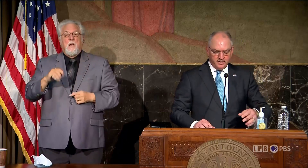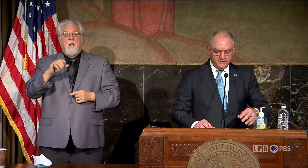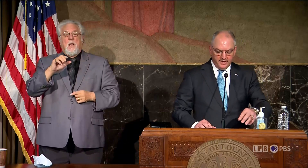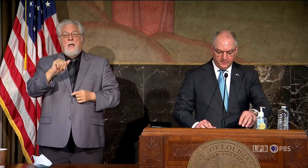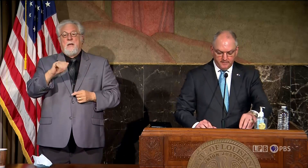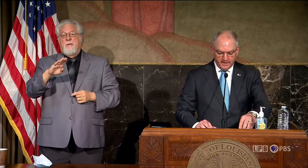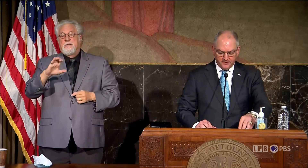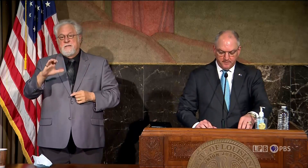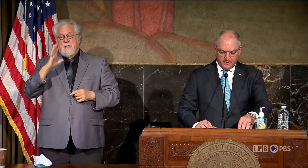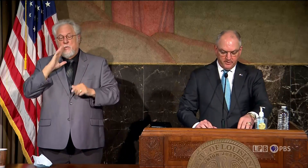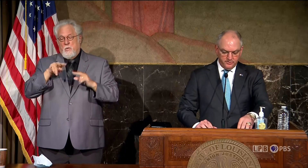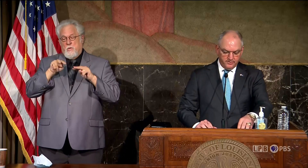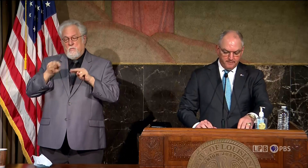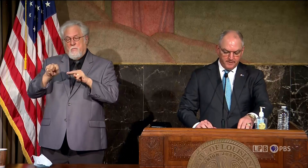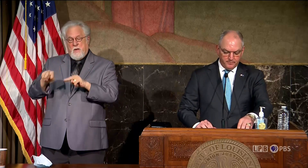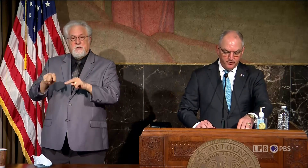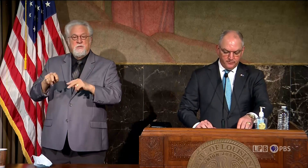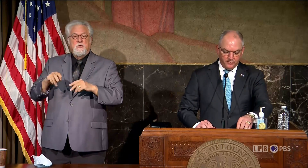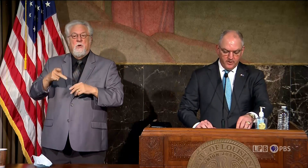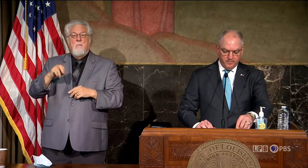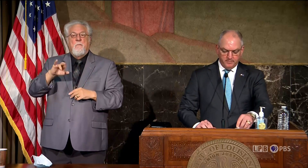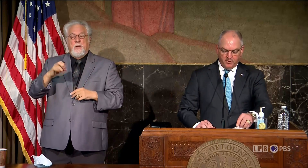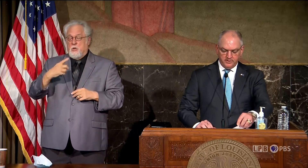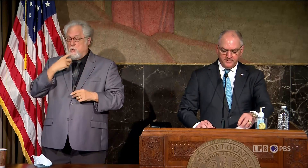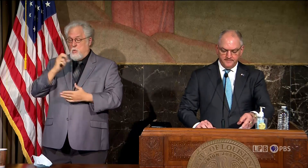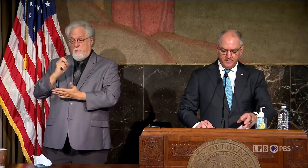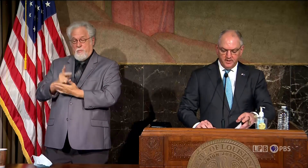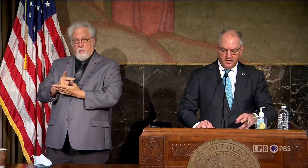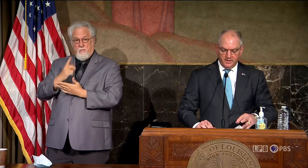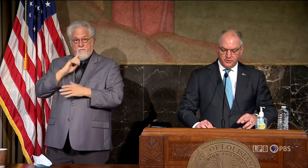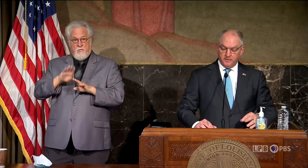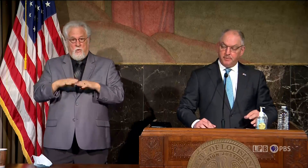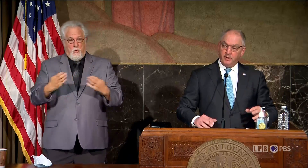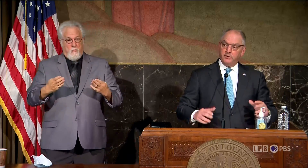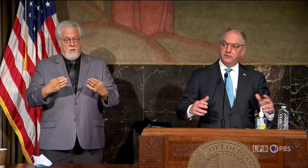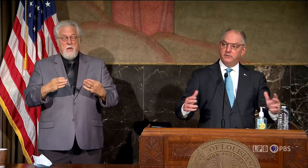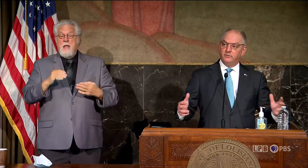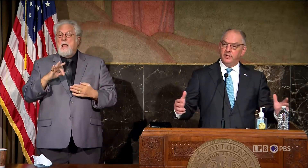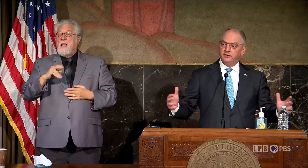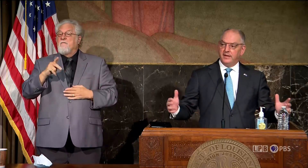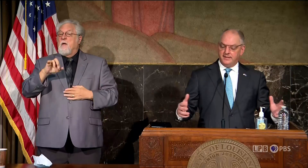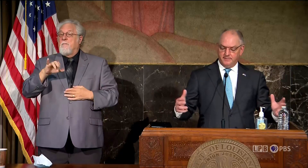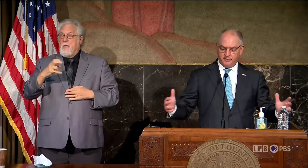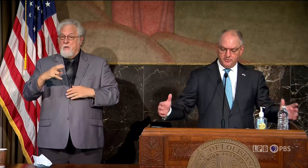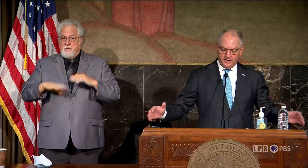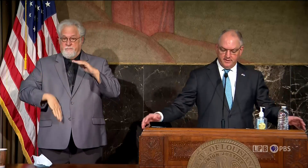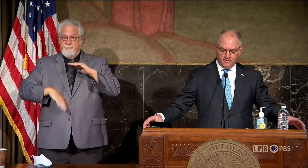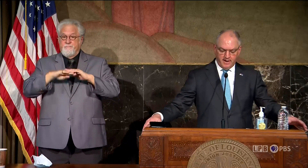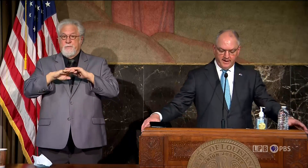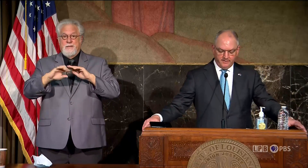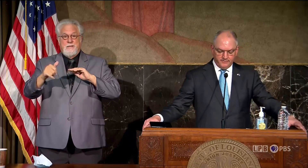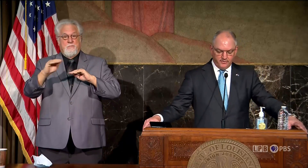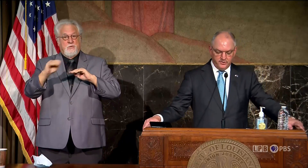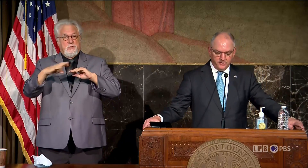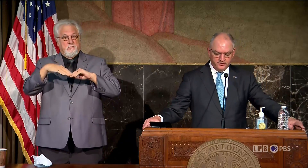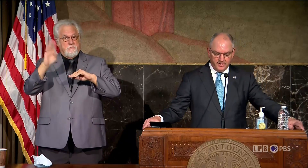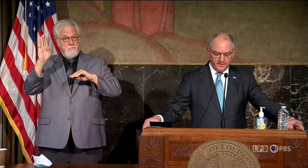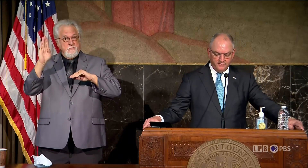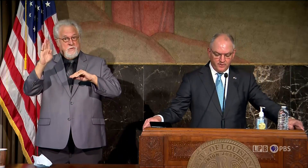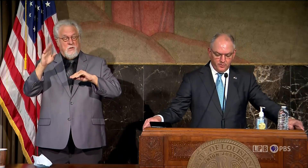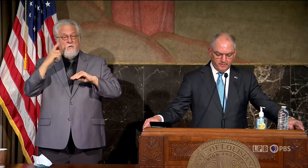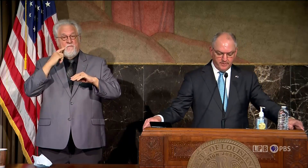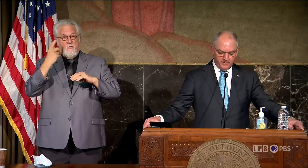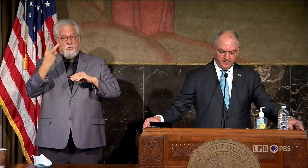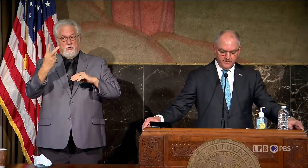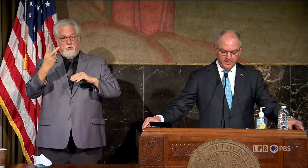ATC is going to continue to monitor parishes that have been approved to reopen bars. Should a parish reach that 10% or higher for 2